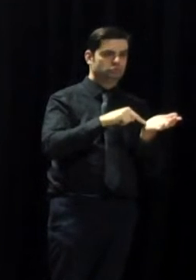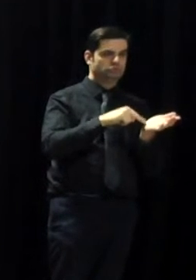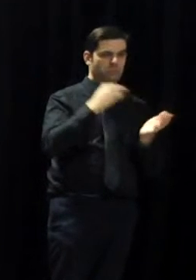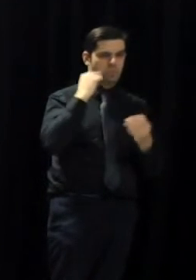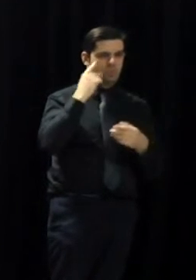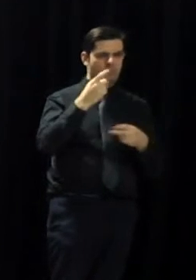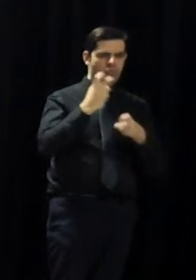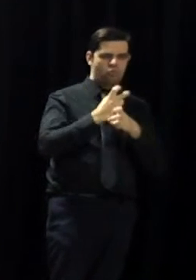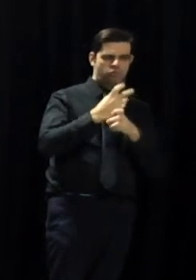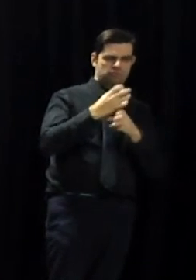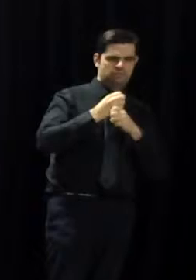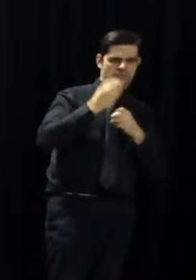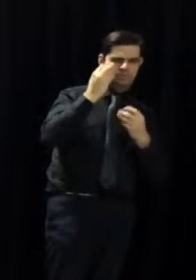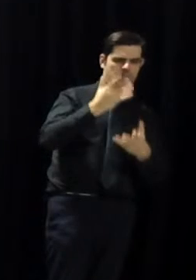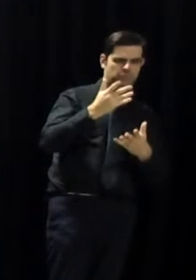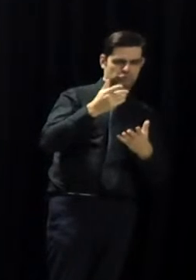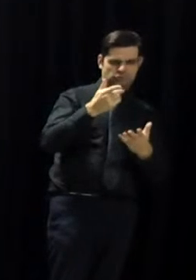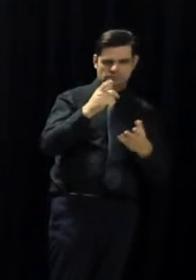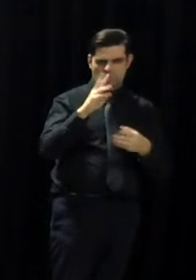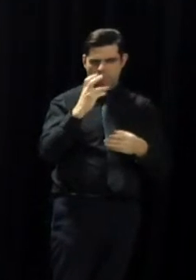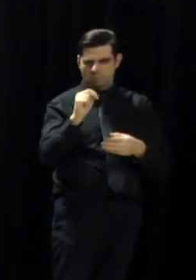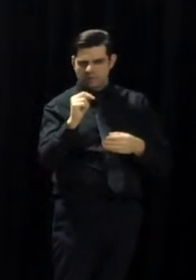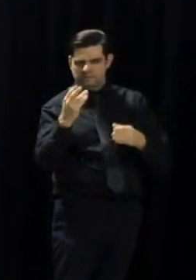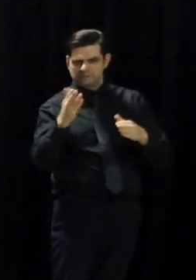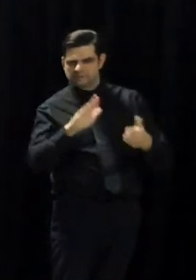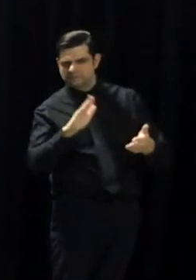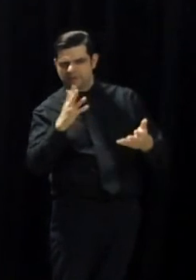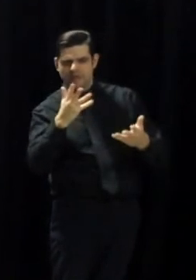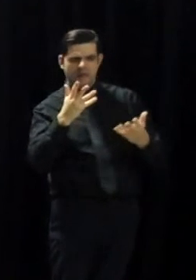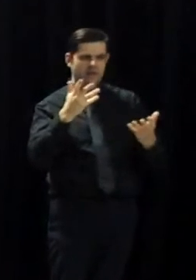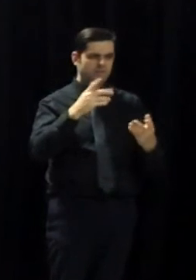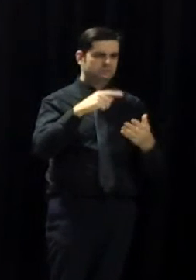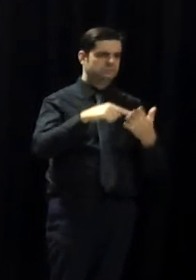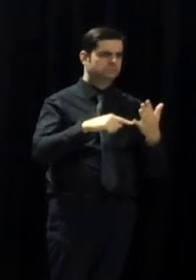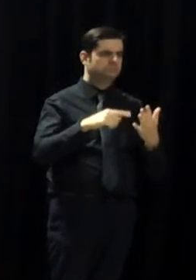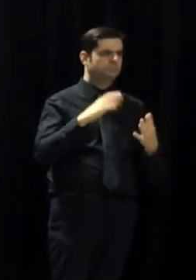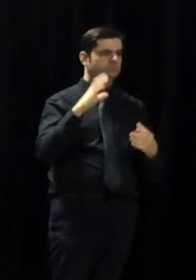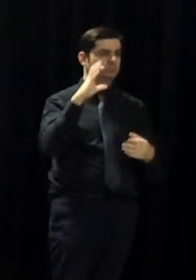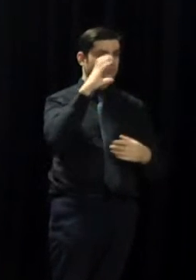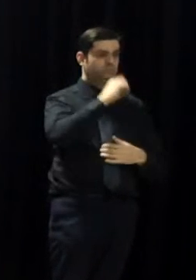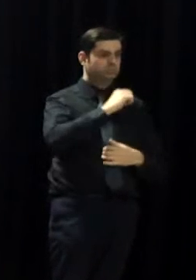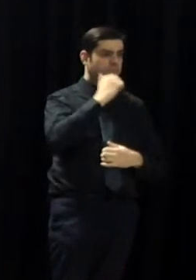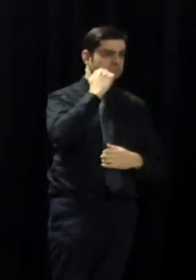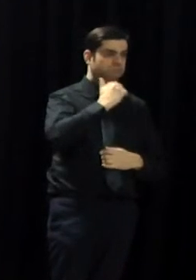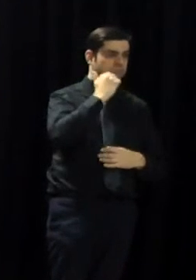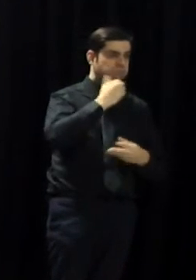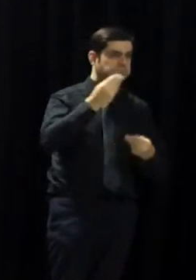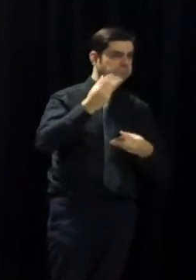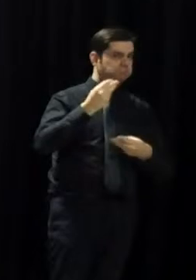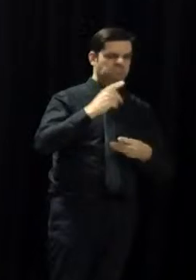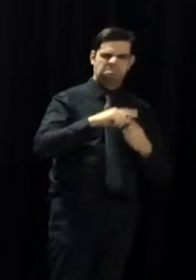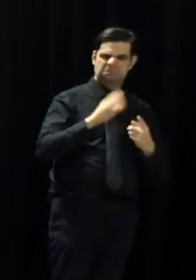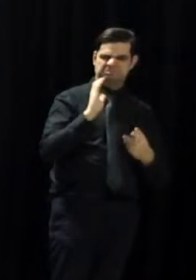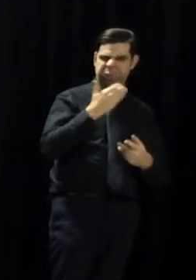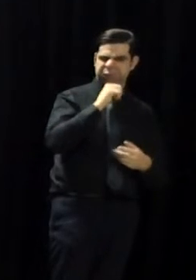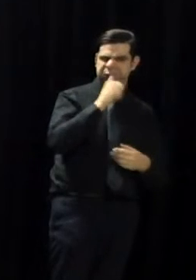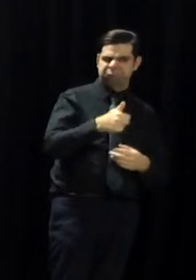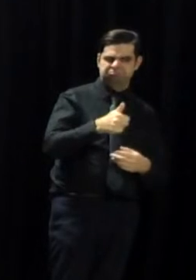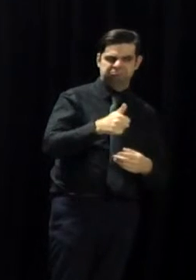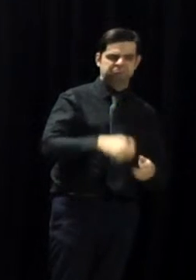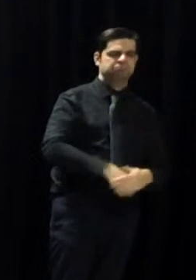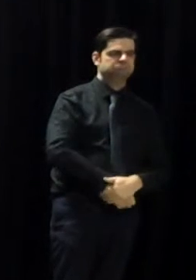daily basis that they're being updated daily, but we can't confirm that. Today we lost 2 more members of the community. We've now